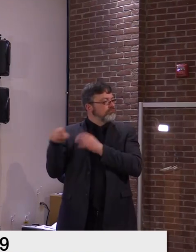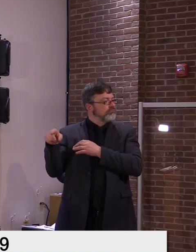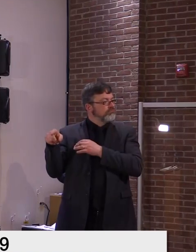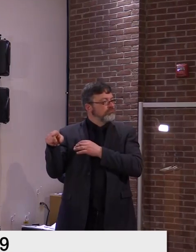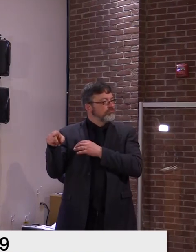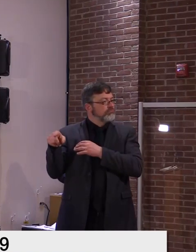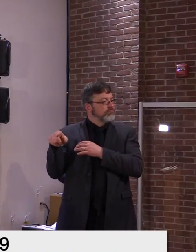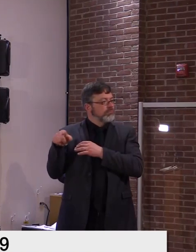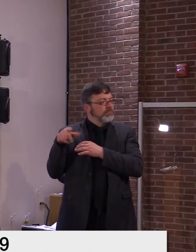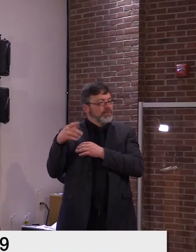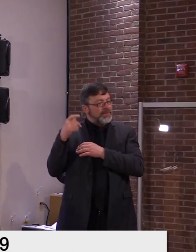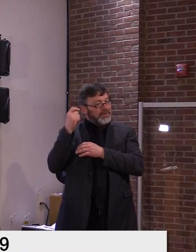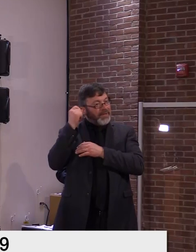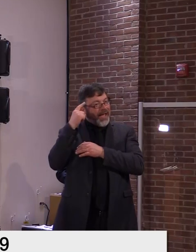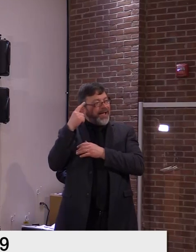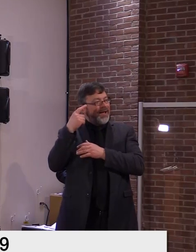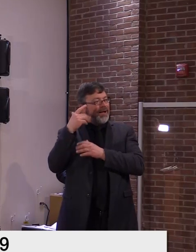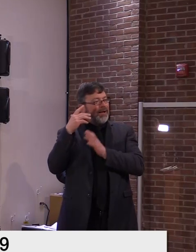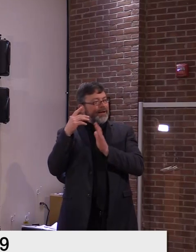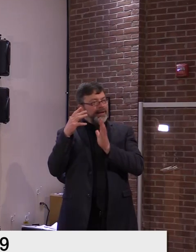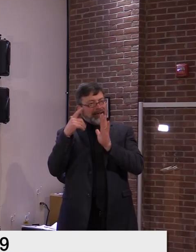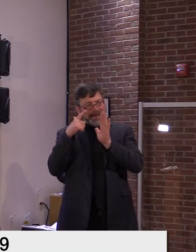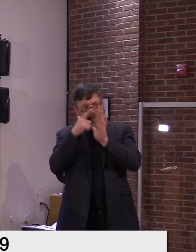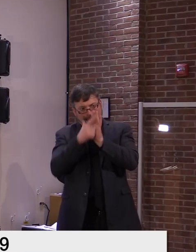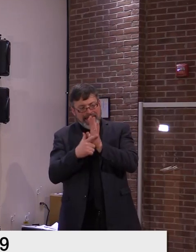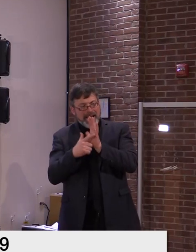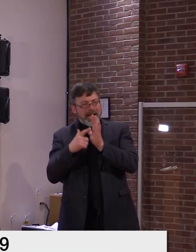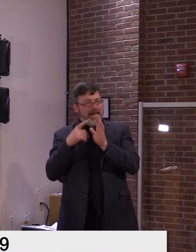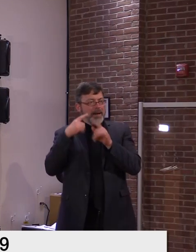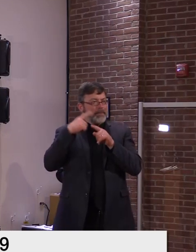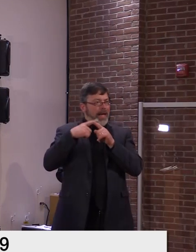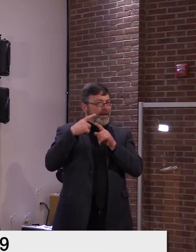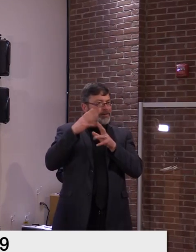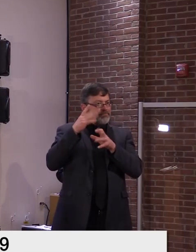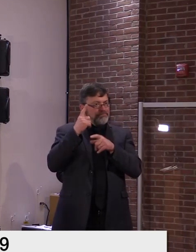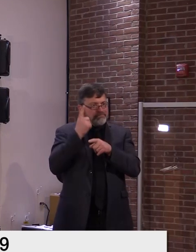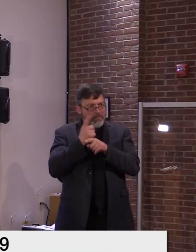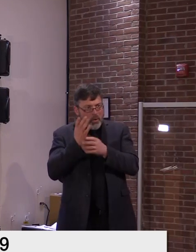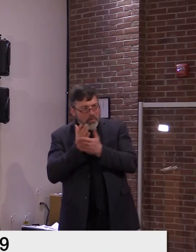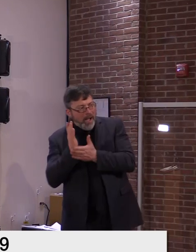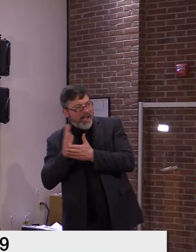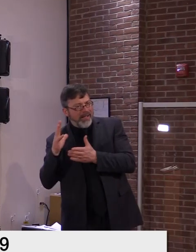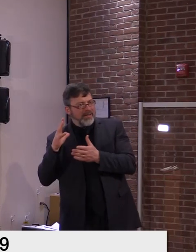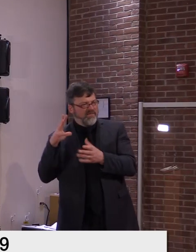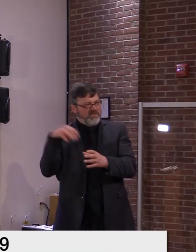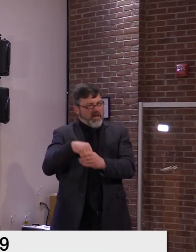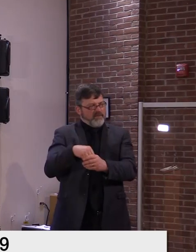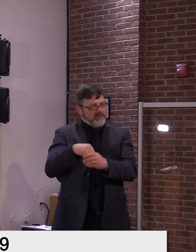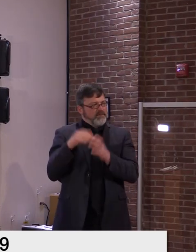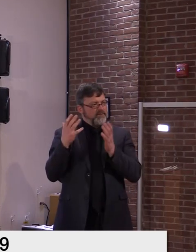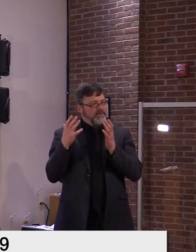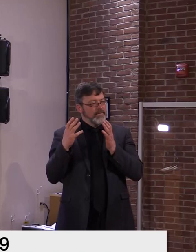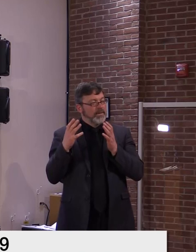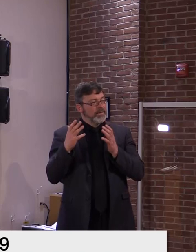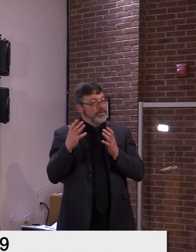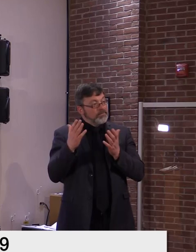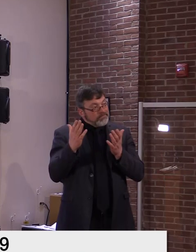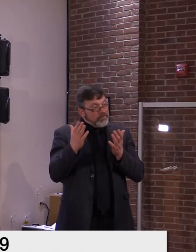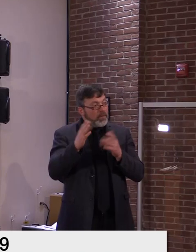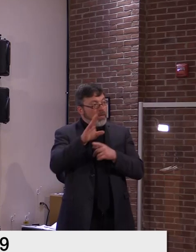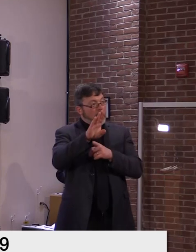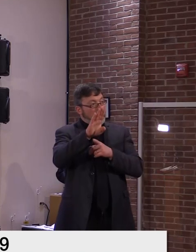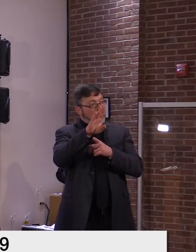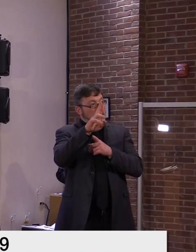issues associated with it. But I would say that most of the tone out there is understanding and think that